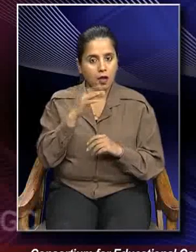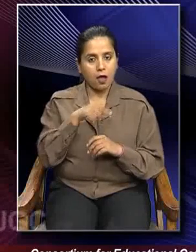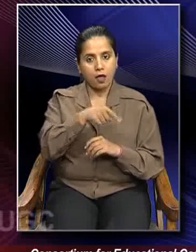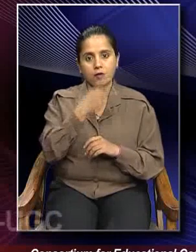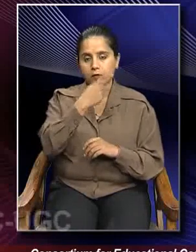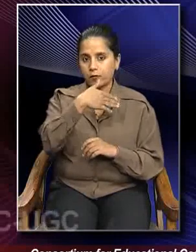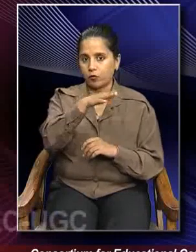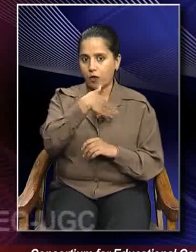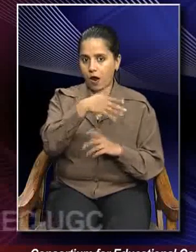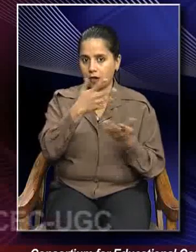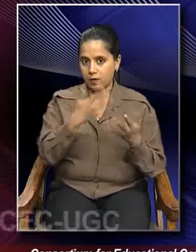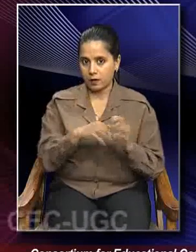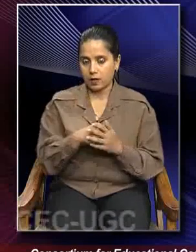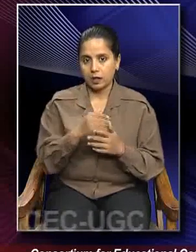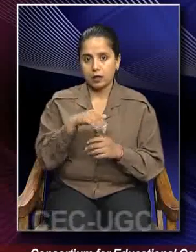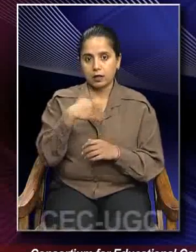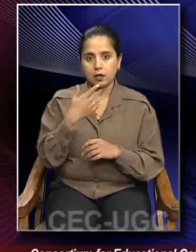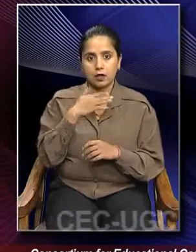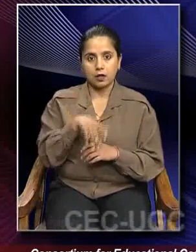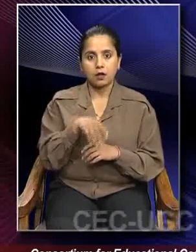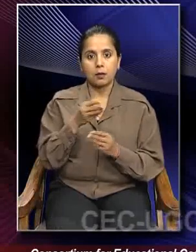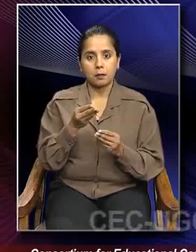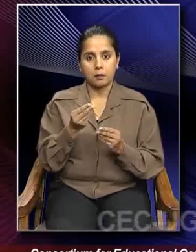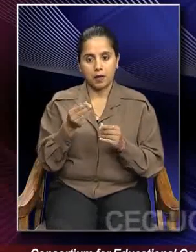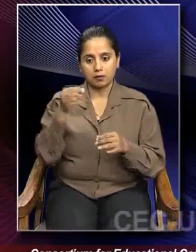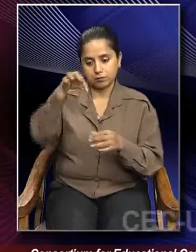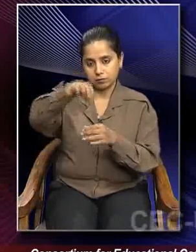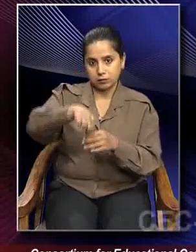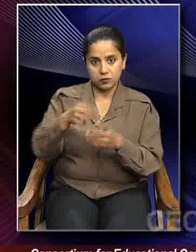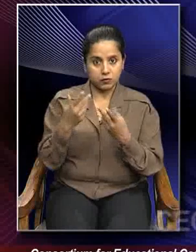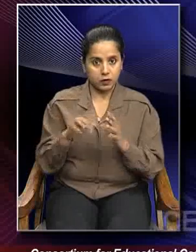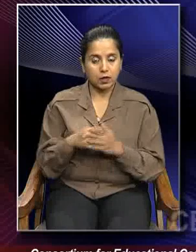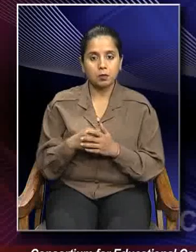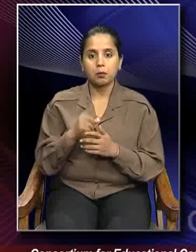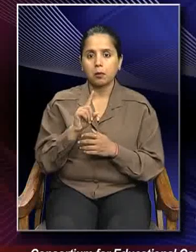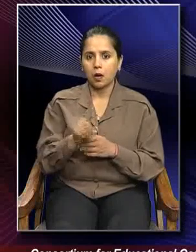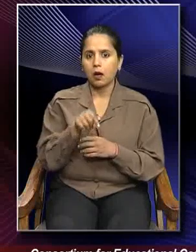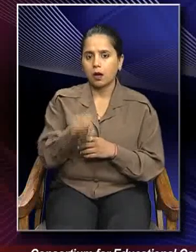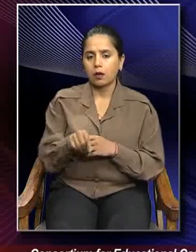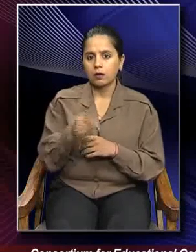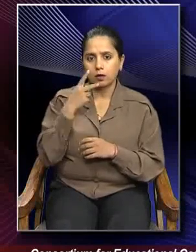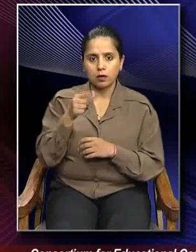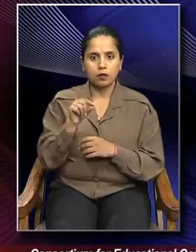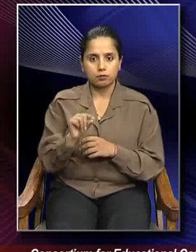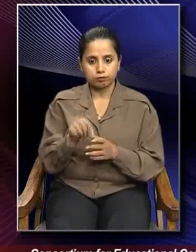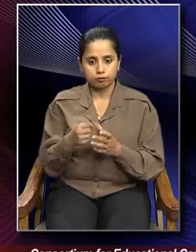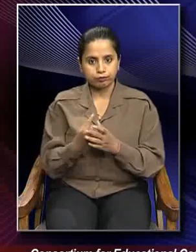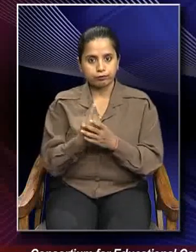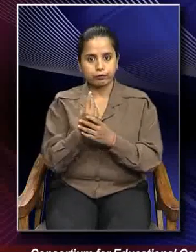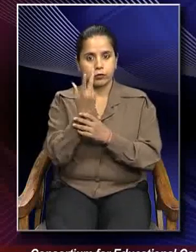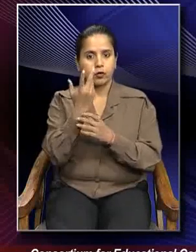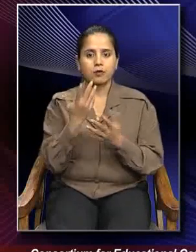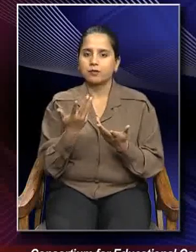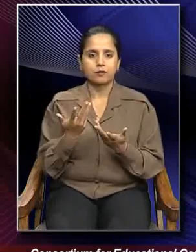fried and then we have sown it in the soil, but it will not be able to